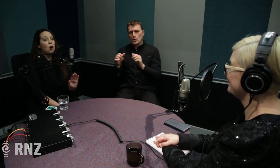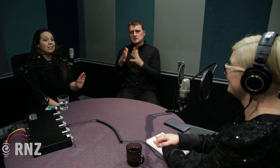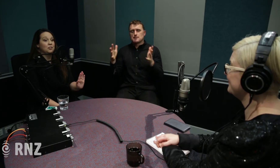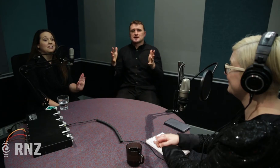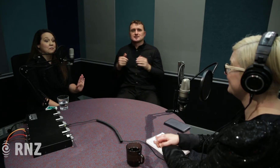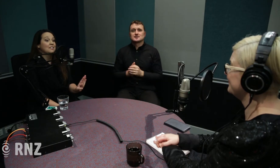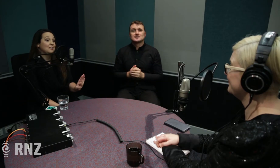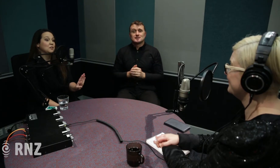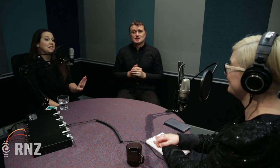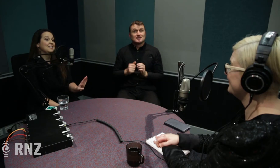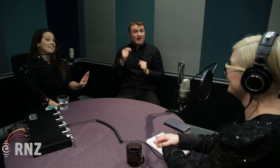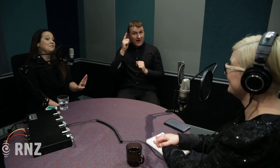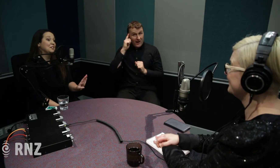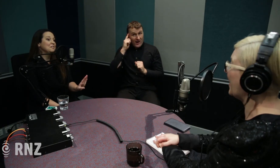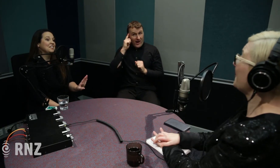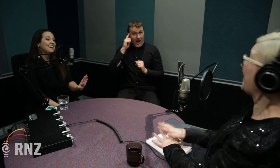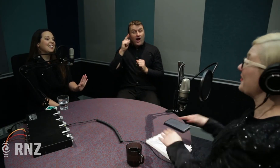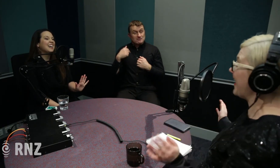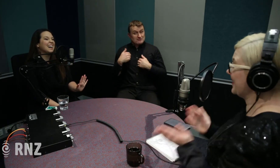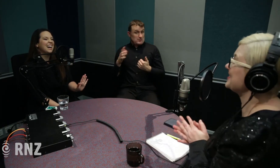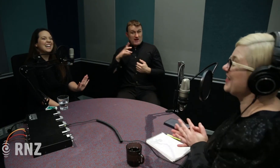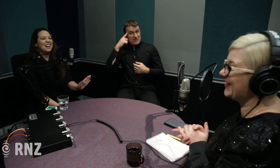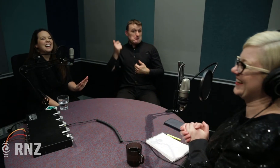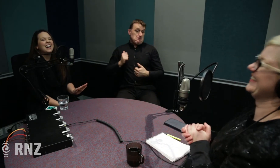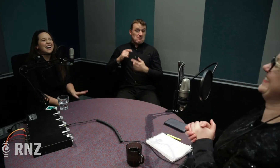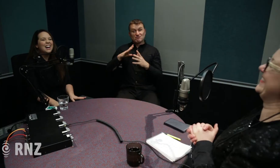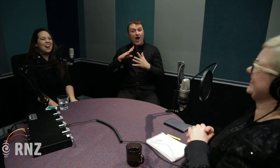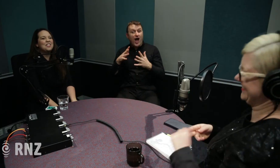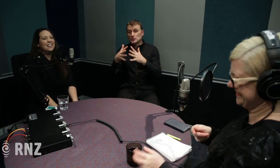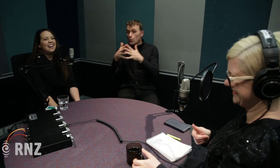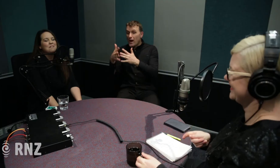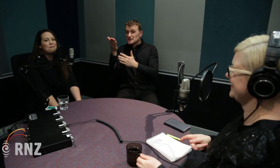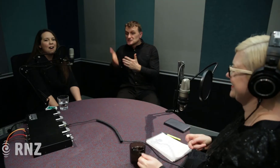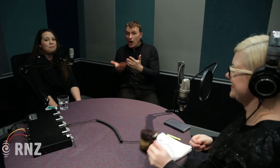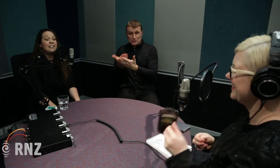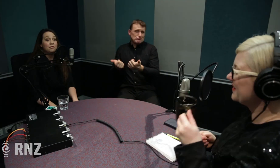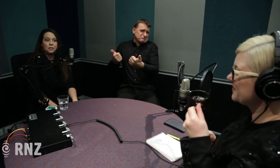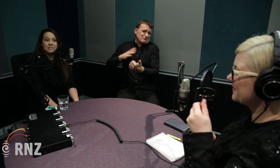Firstly, I don't think West Side Story is that difficult. Oh, okay, great. Good to know. I think